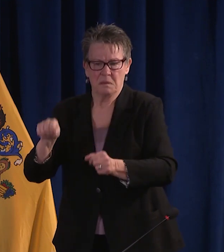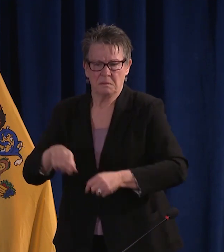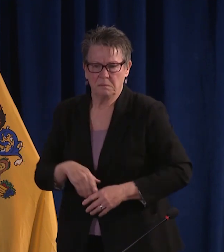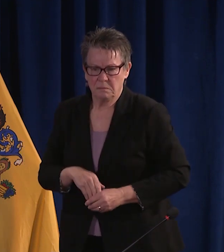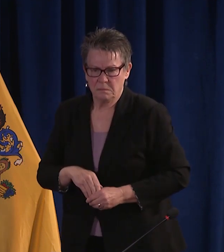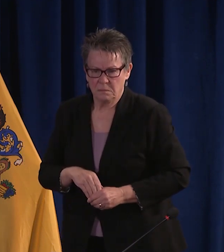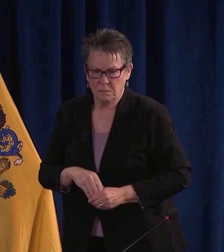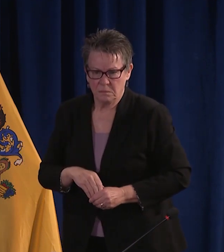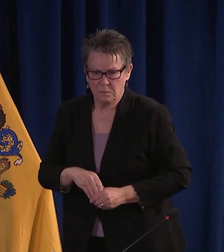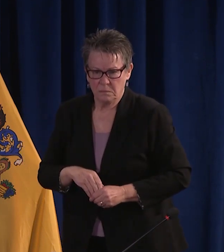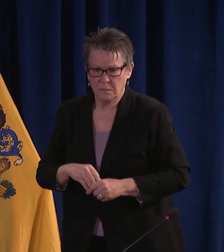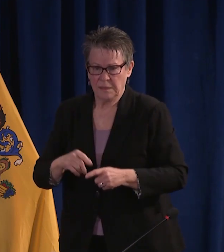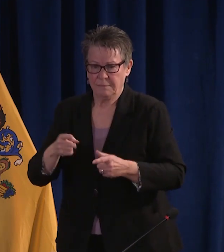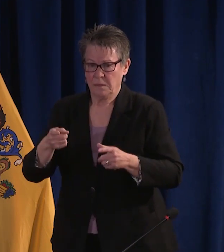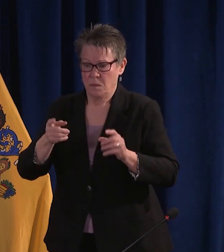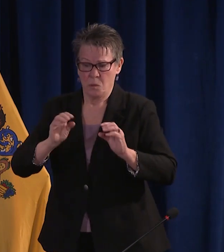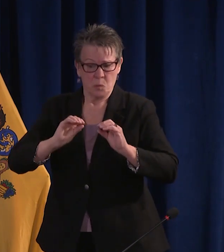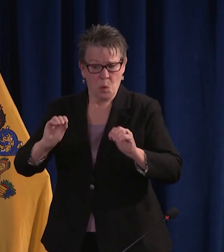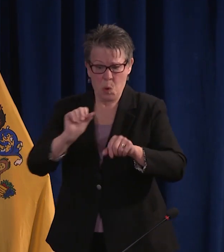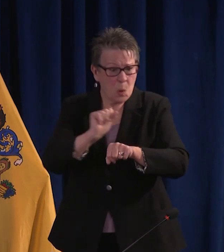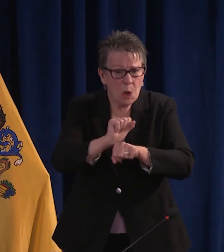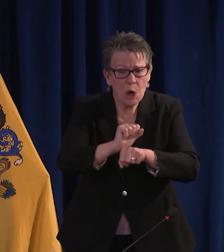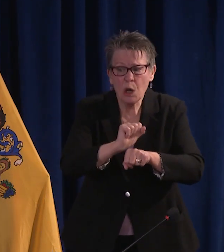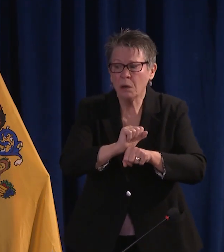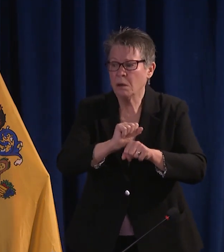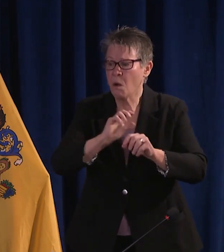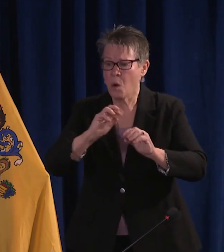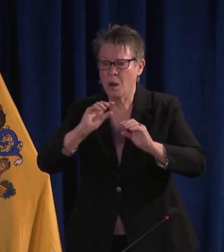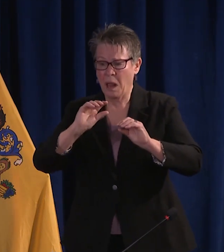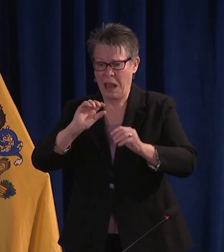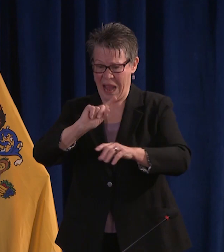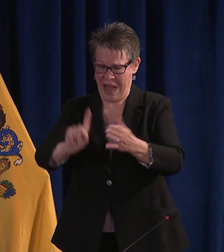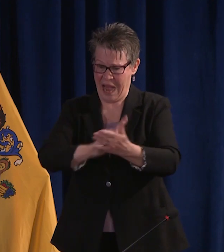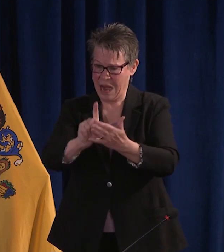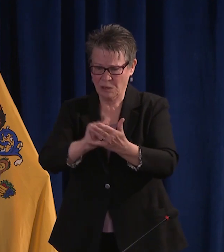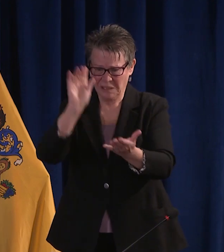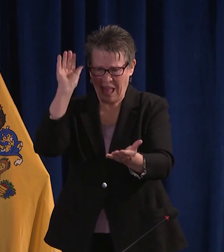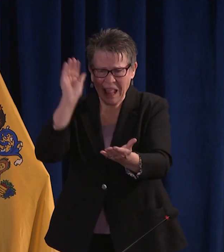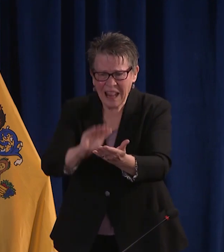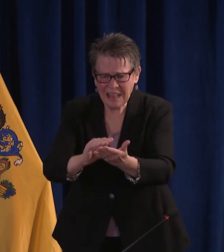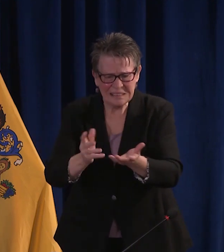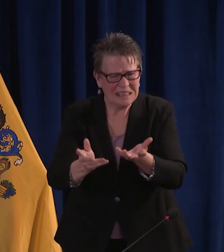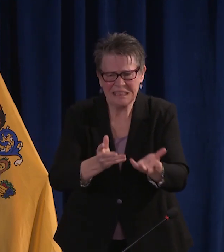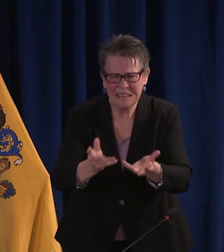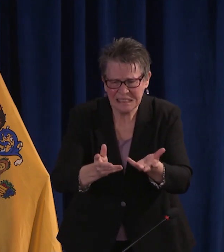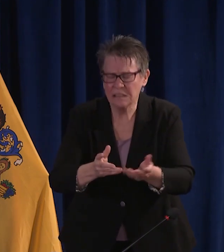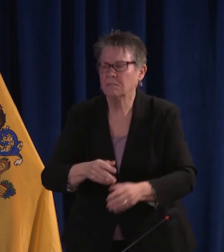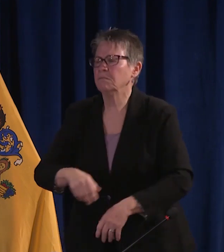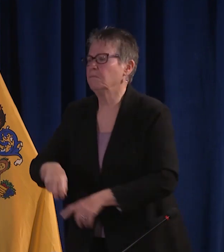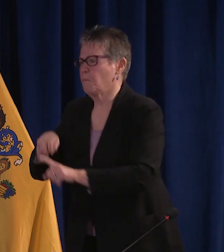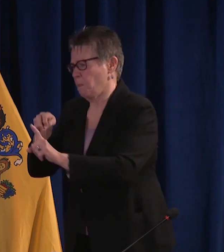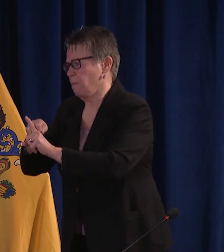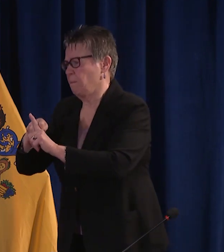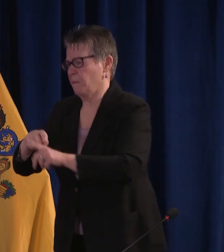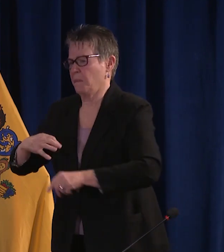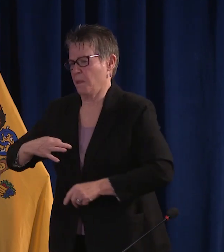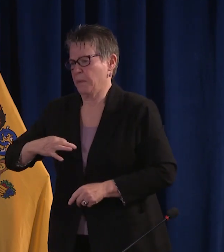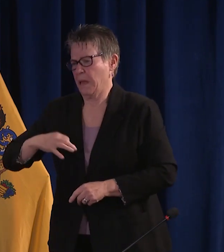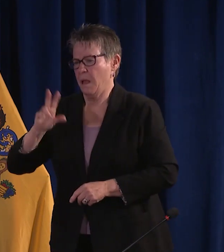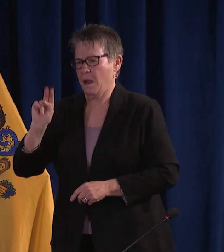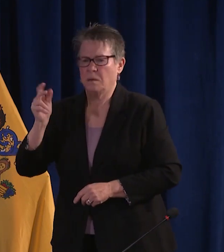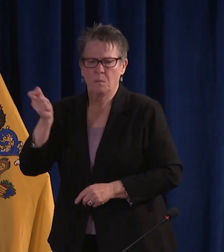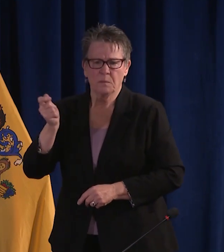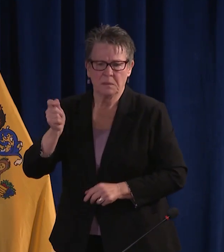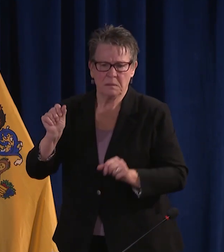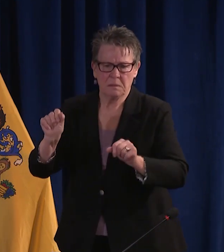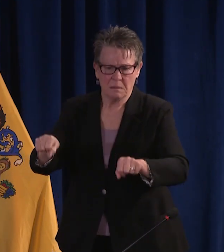record number of unemployment insurance applications, or so-called UI applications, Rob, yesterday. So many, in fact, that